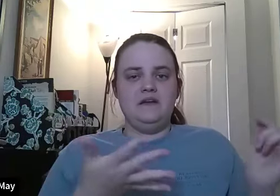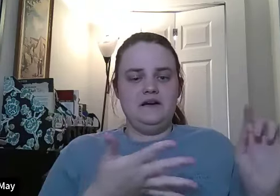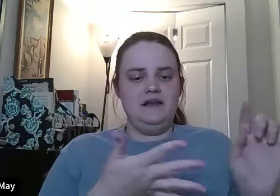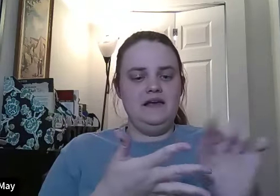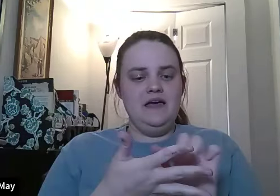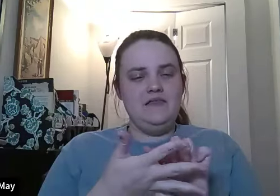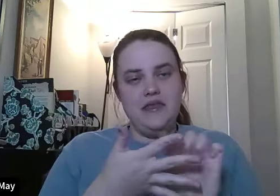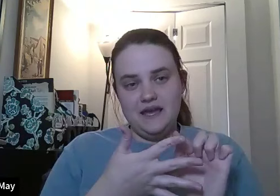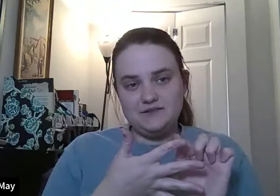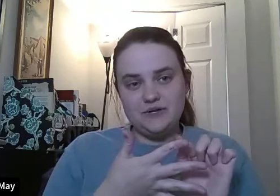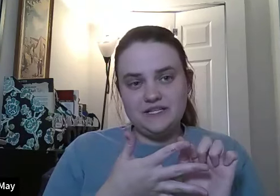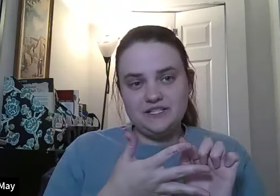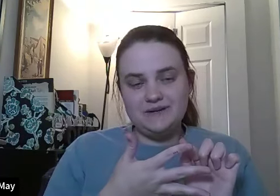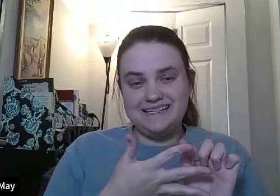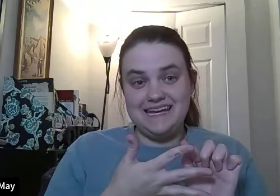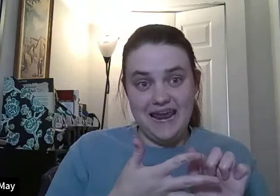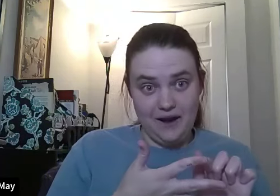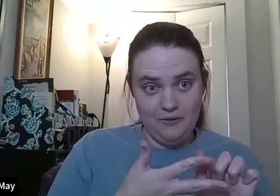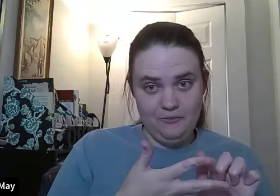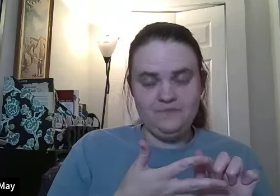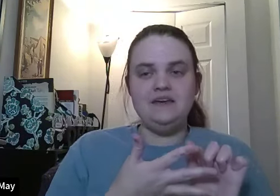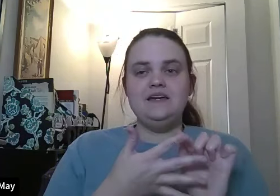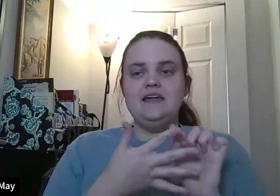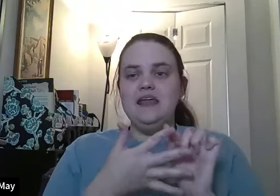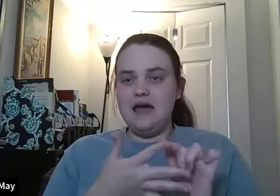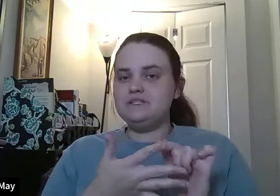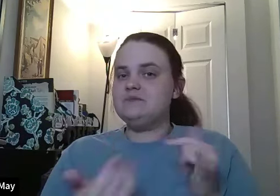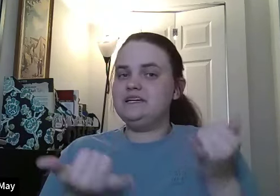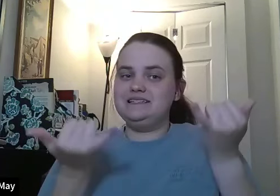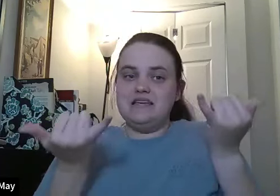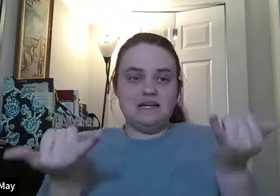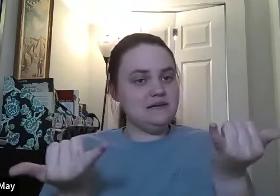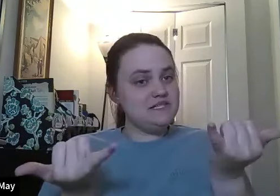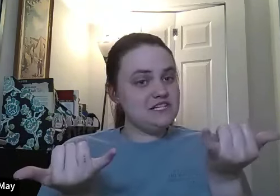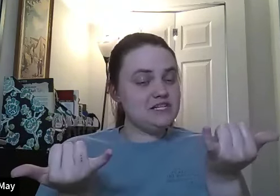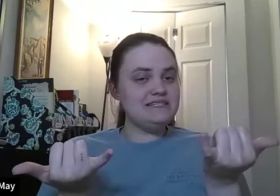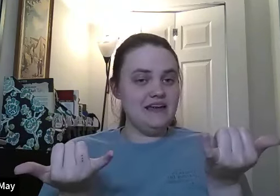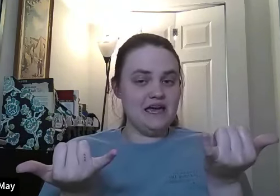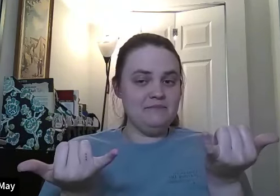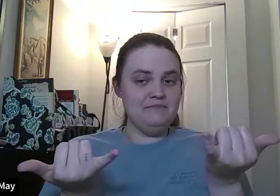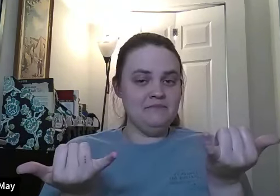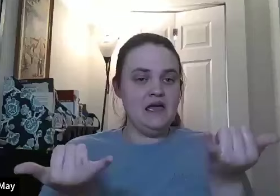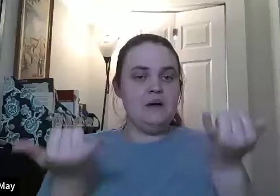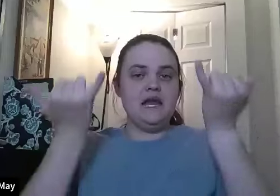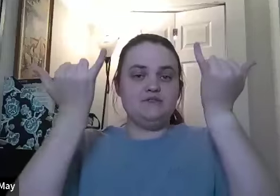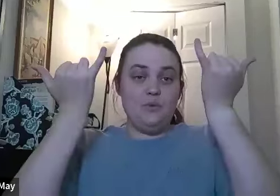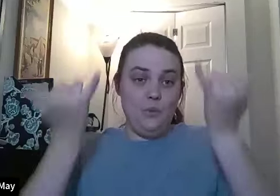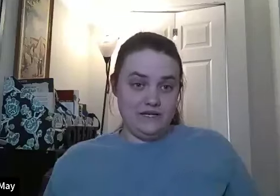All right. The next one we're going to do is now. Now is going to be exact same position as today, but now it's one